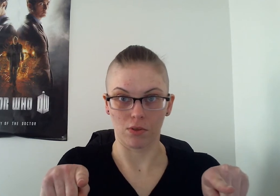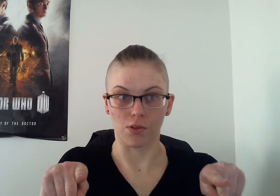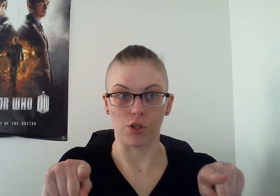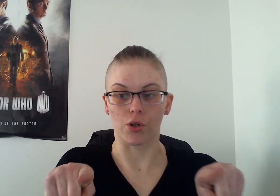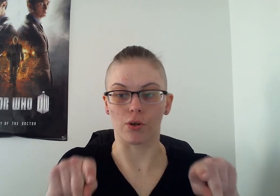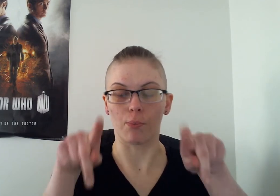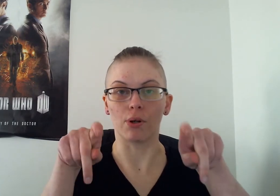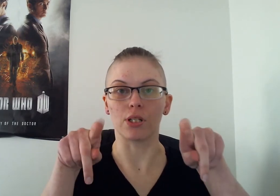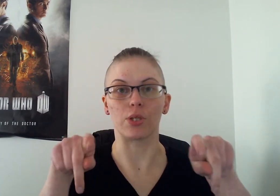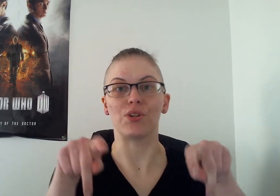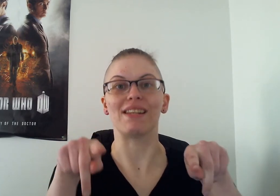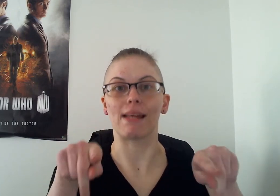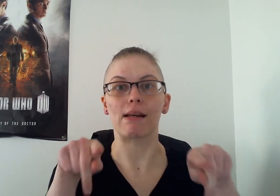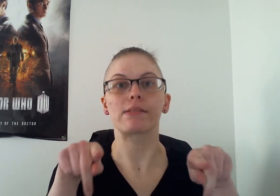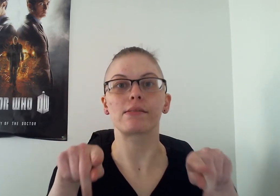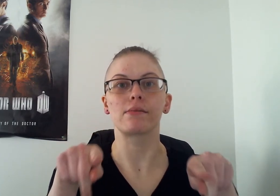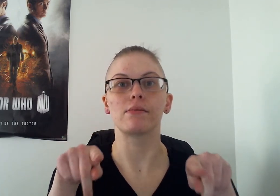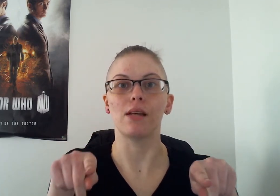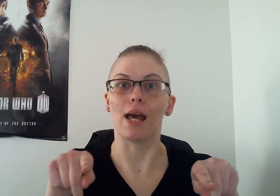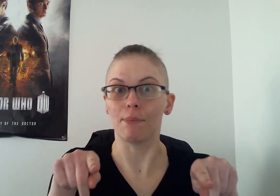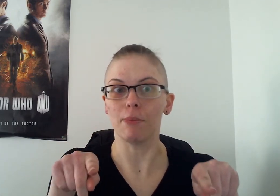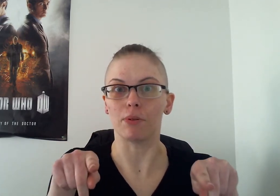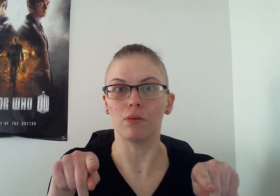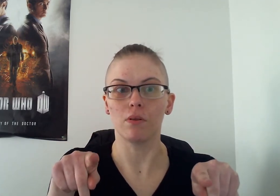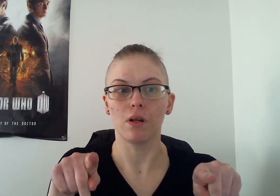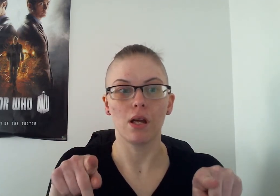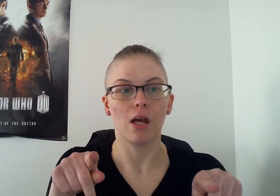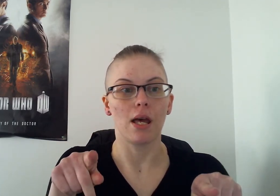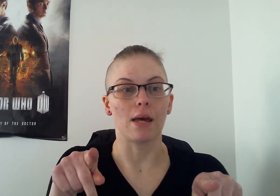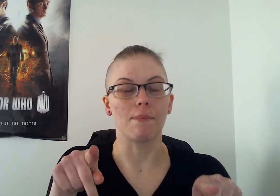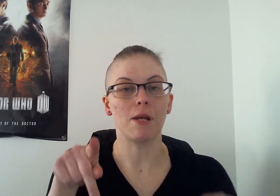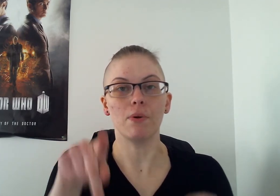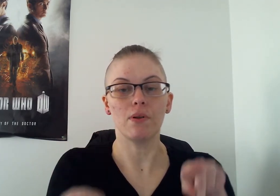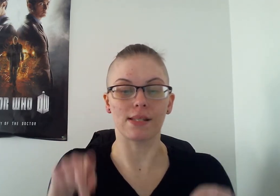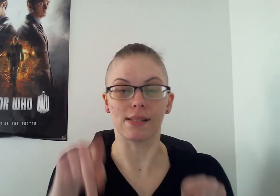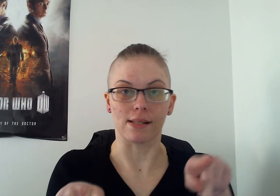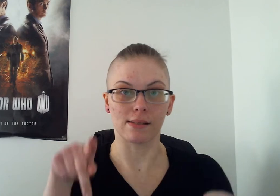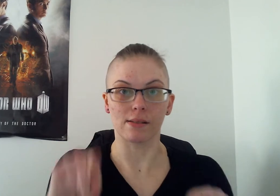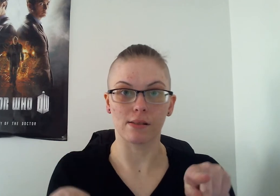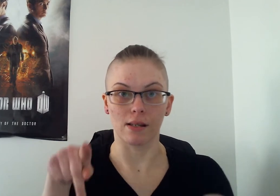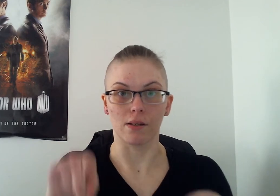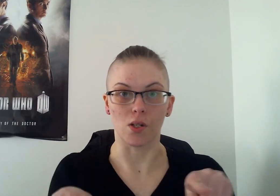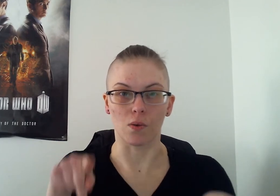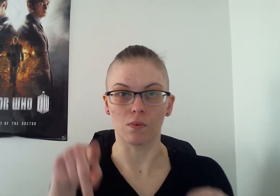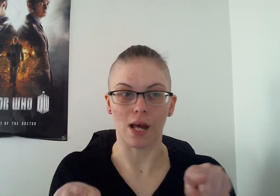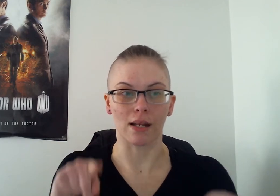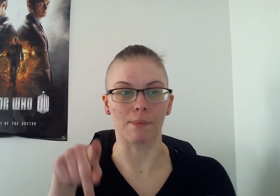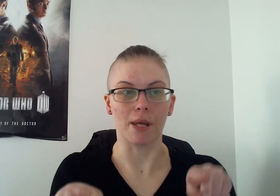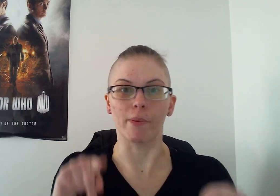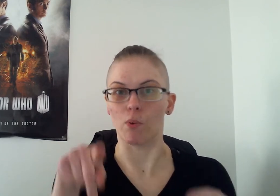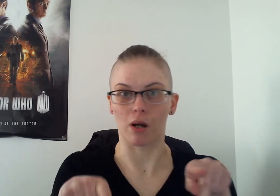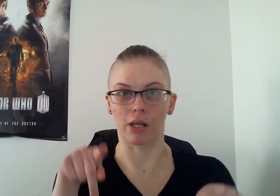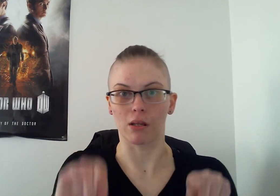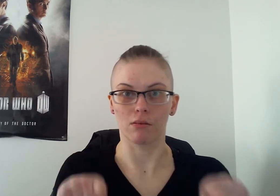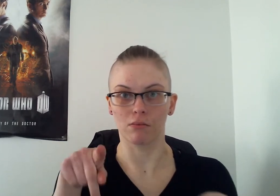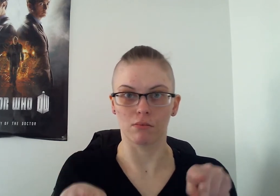that you're pointing with your index at people. And people is this, kind of like people walking.